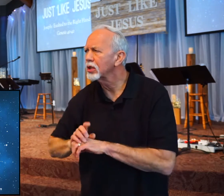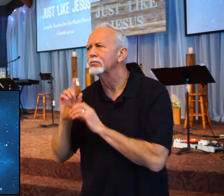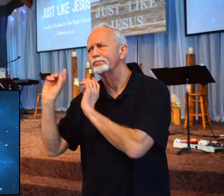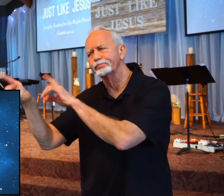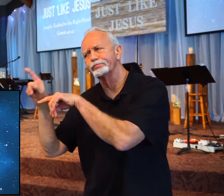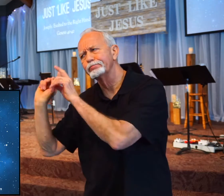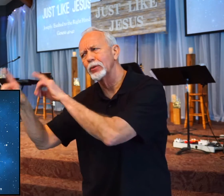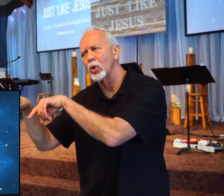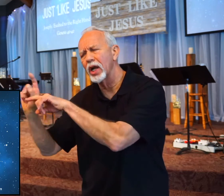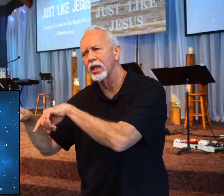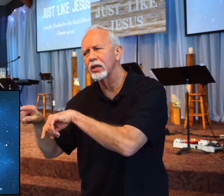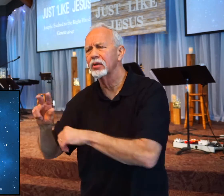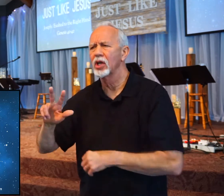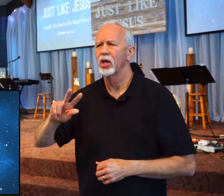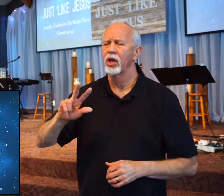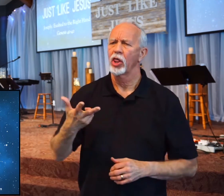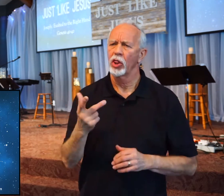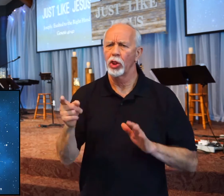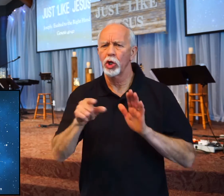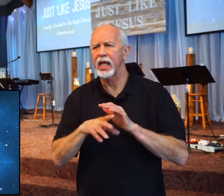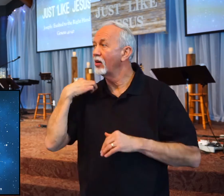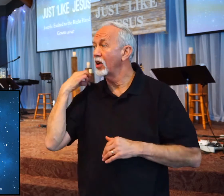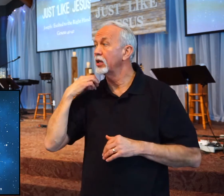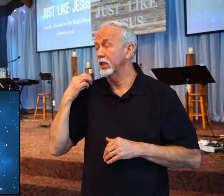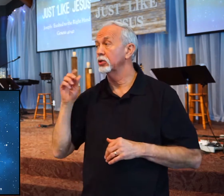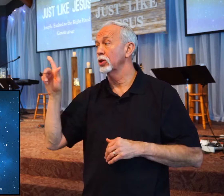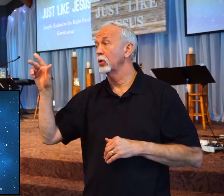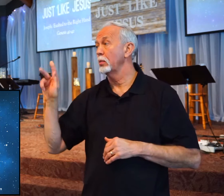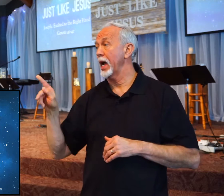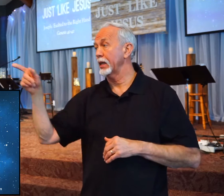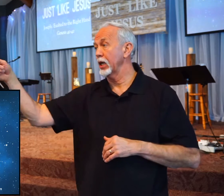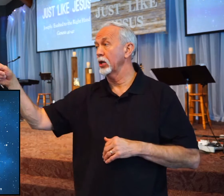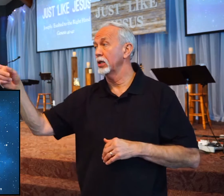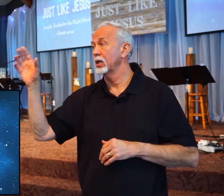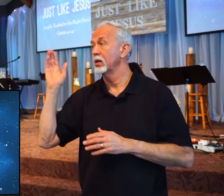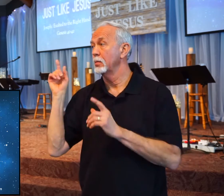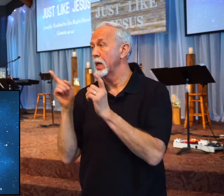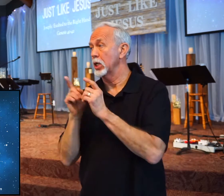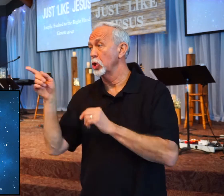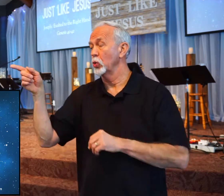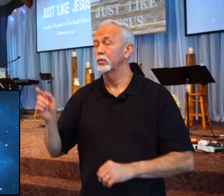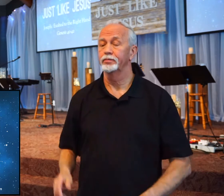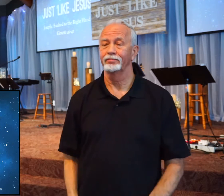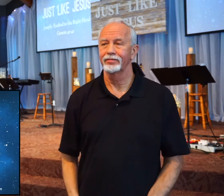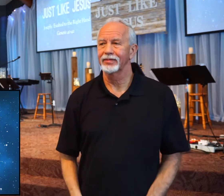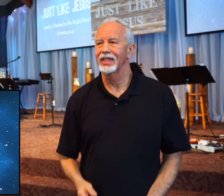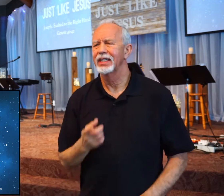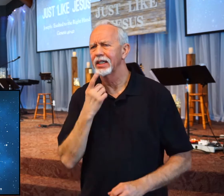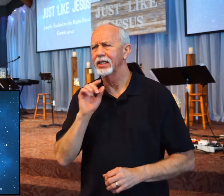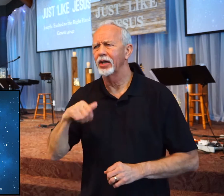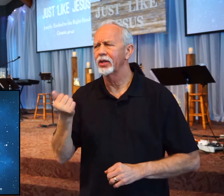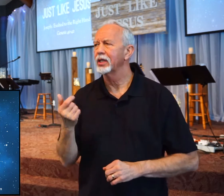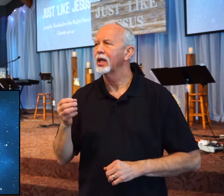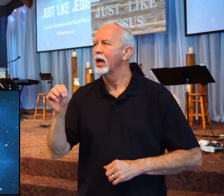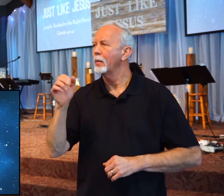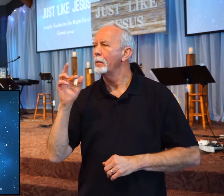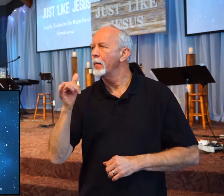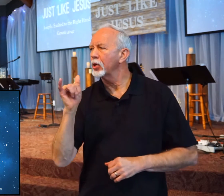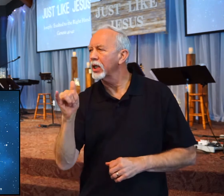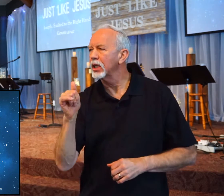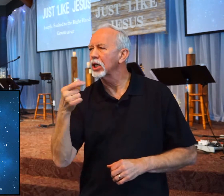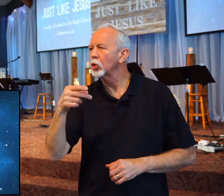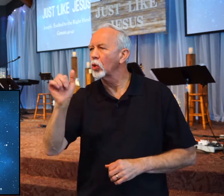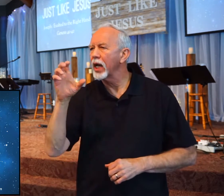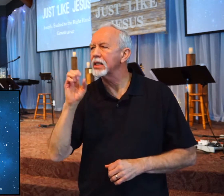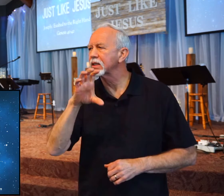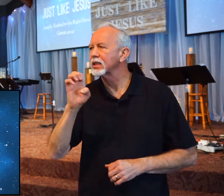back now, and the volunteers will meet you in the... And let me just say one other thing. Mary Grace and Noah